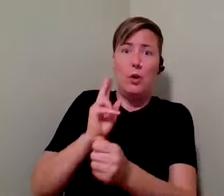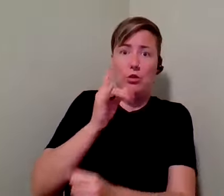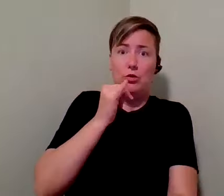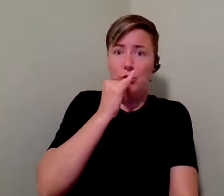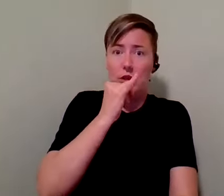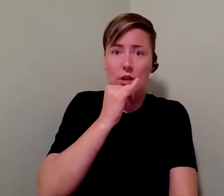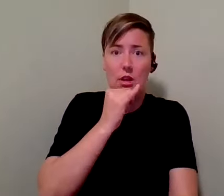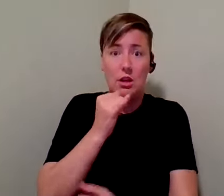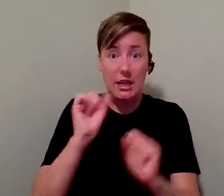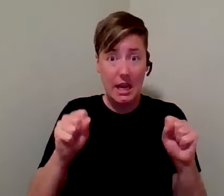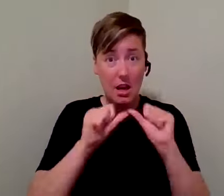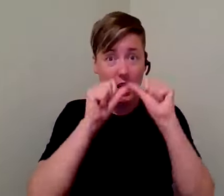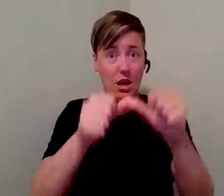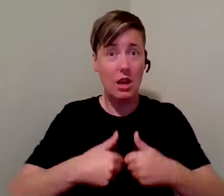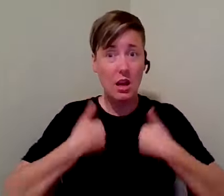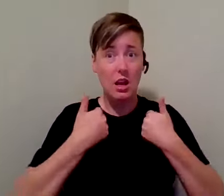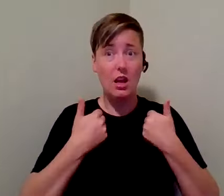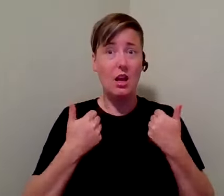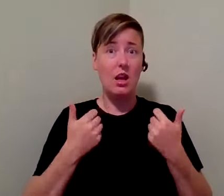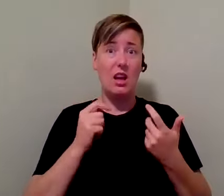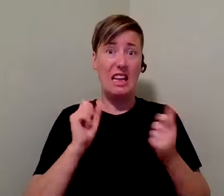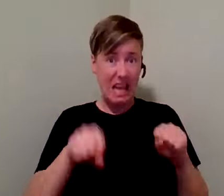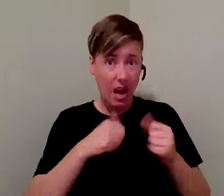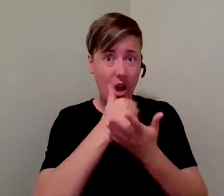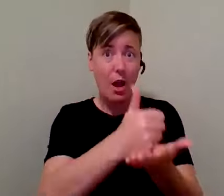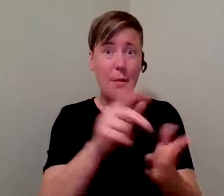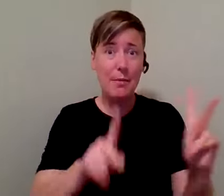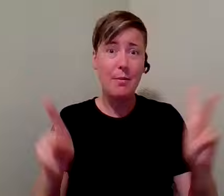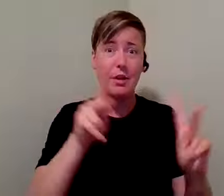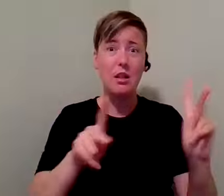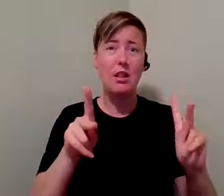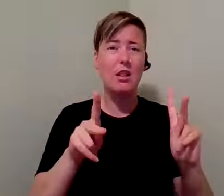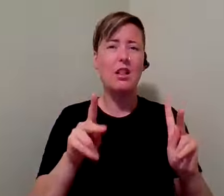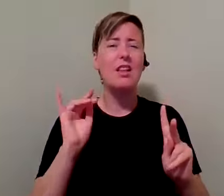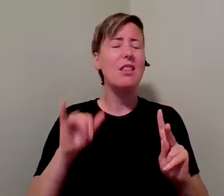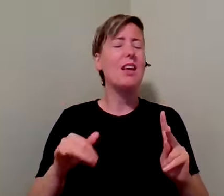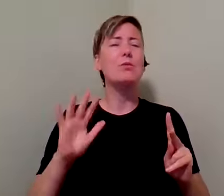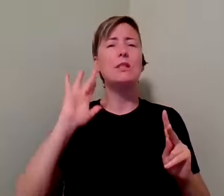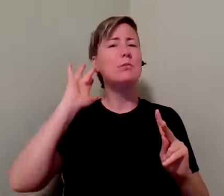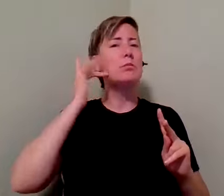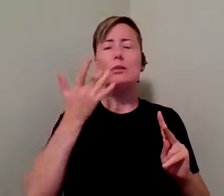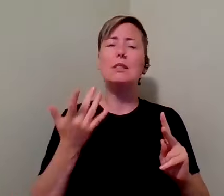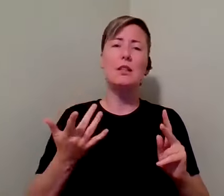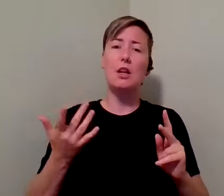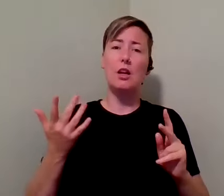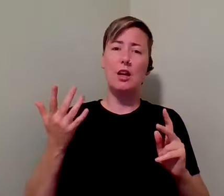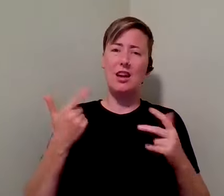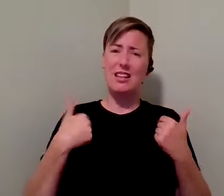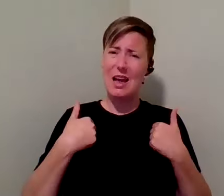Could I be of real help to other people? And that was the unkindest cut of all, because I had been in the Boy Scouts from the time I was a little